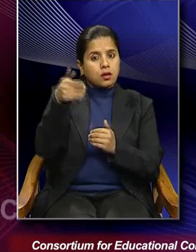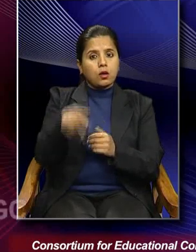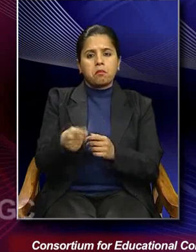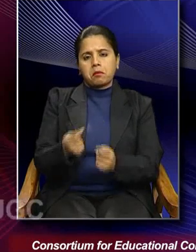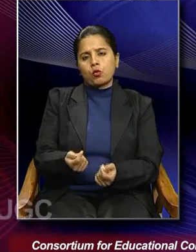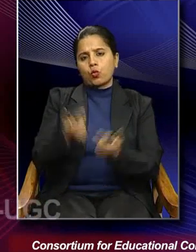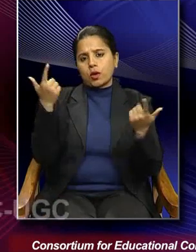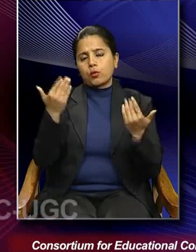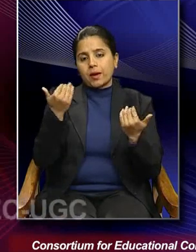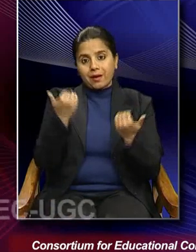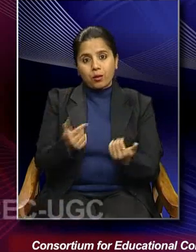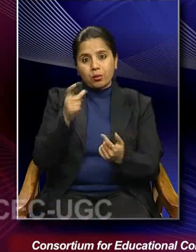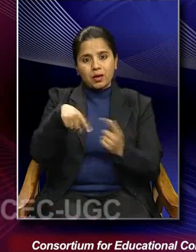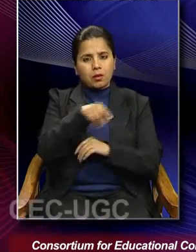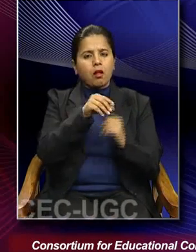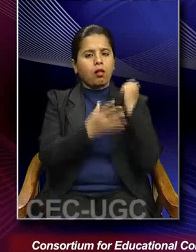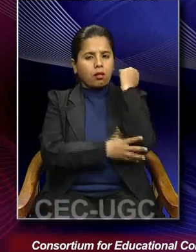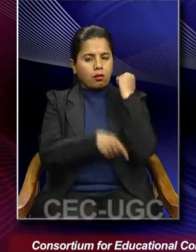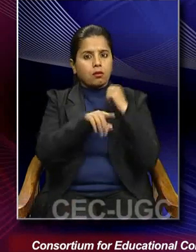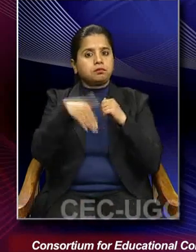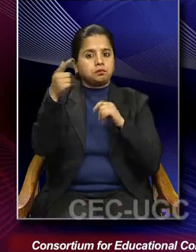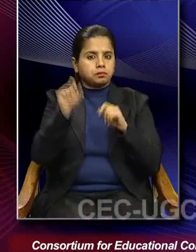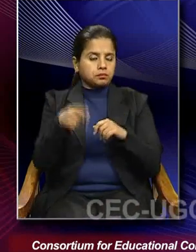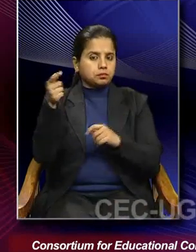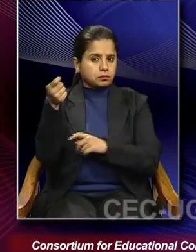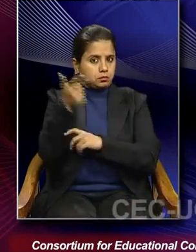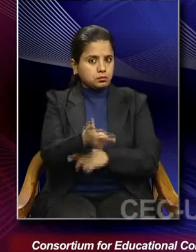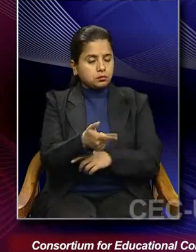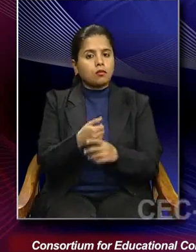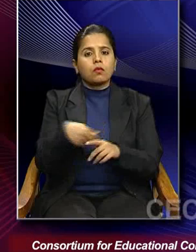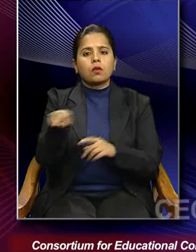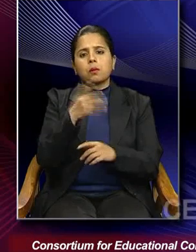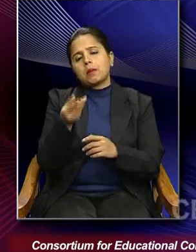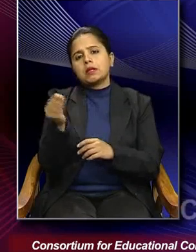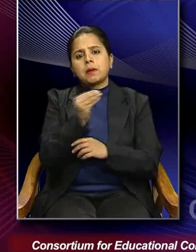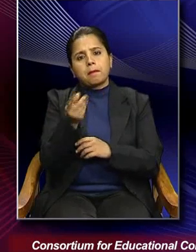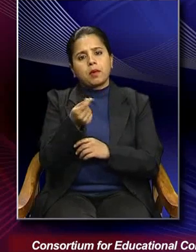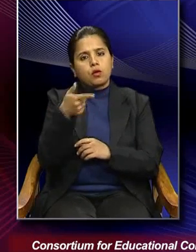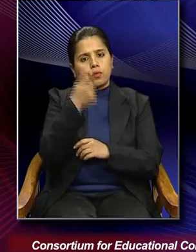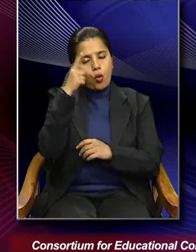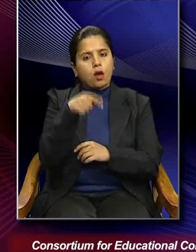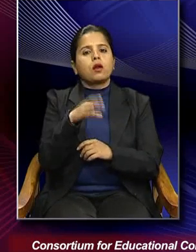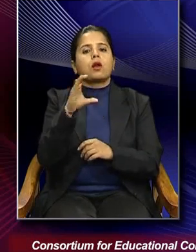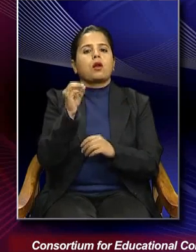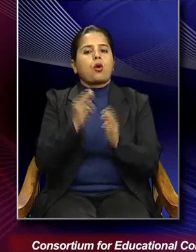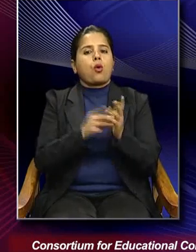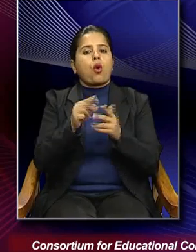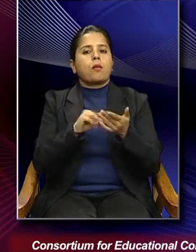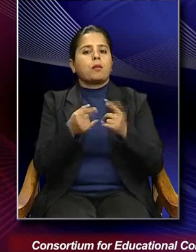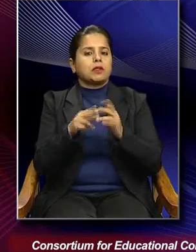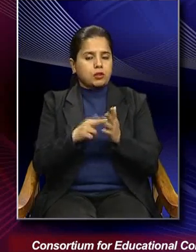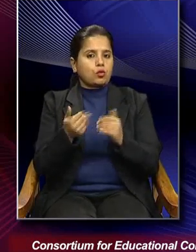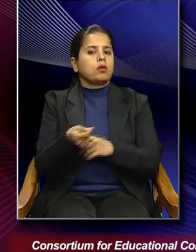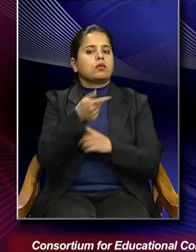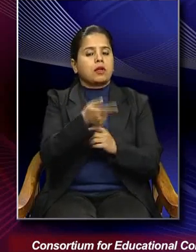wealthier than the current generation and would be able to pay considerable amount as compensation. If we